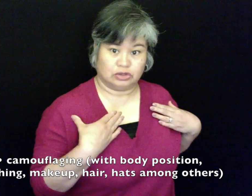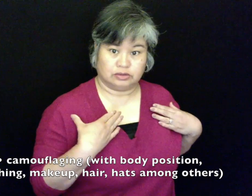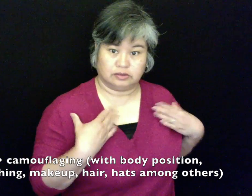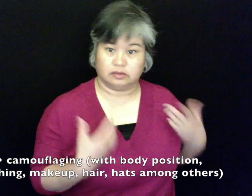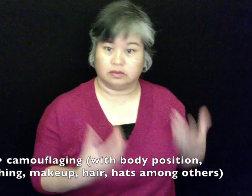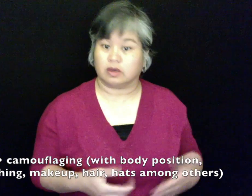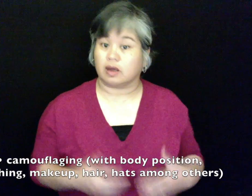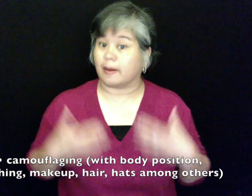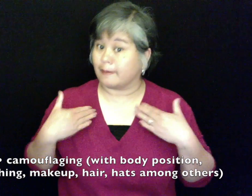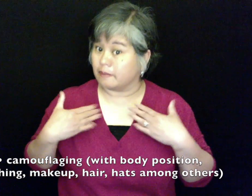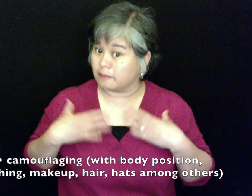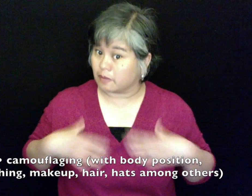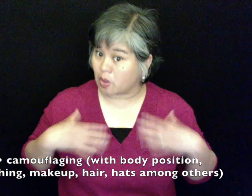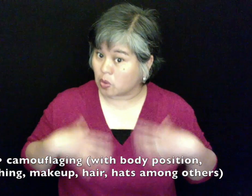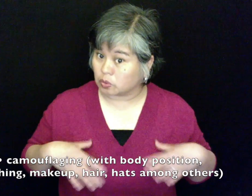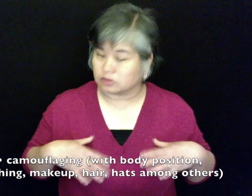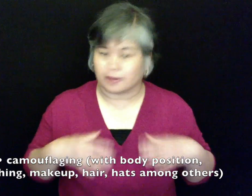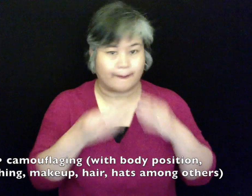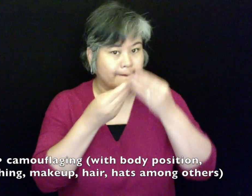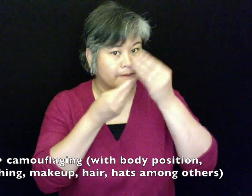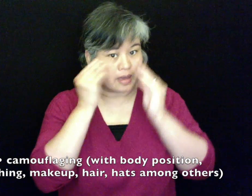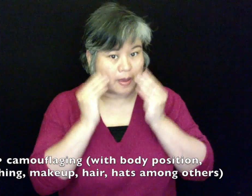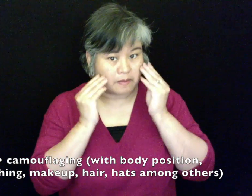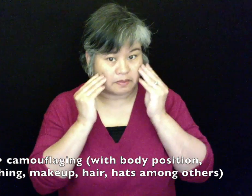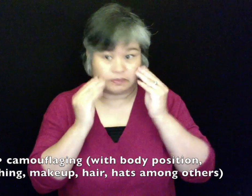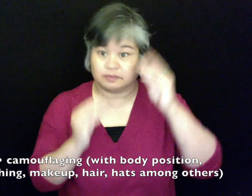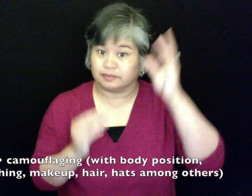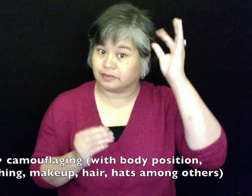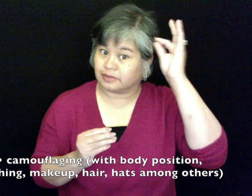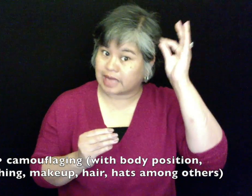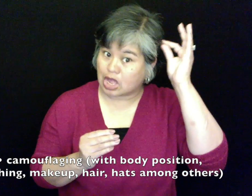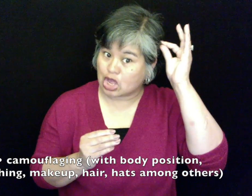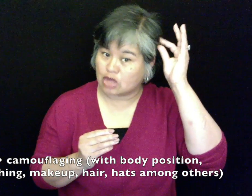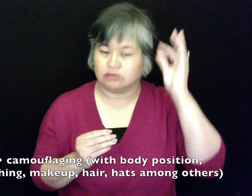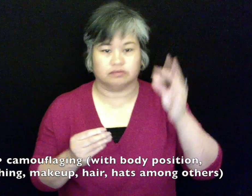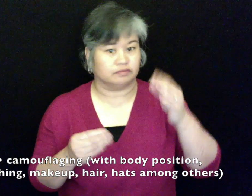position, clothing, makeup, hair, hats, among others.